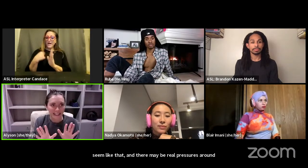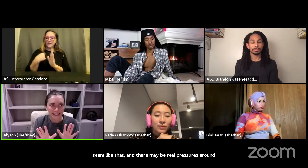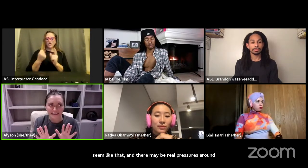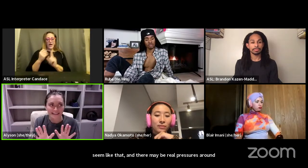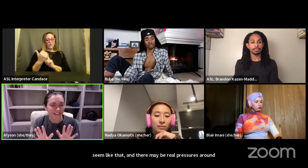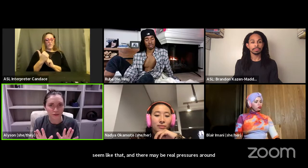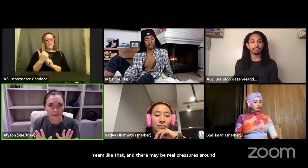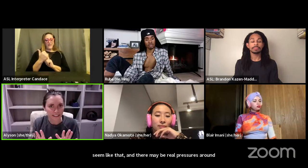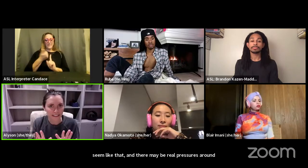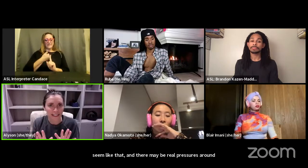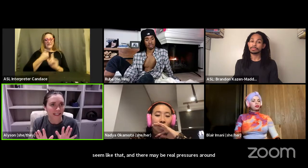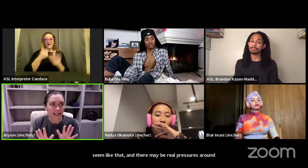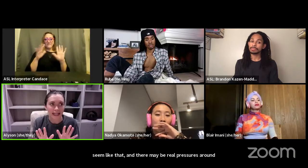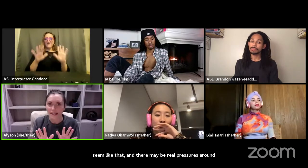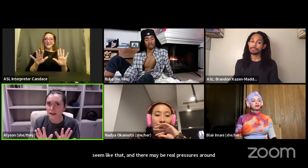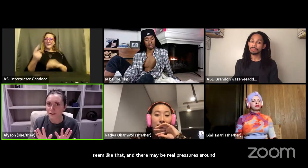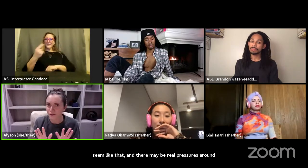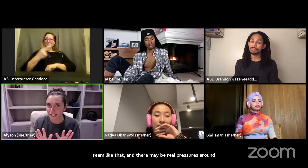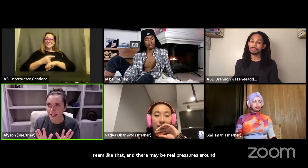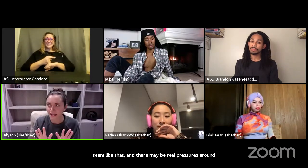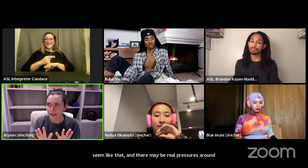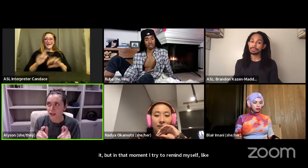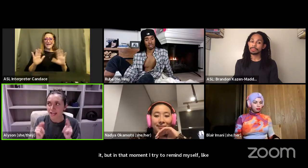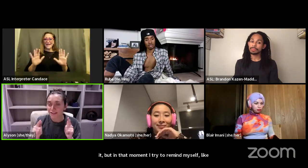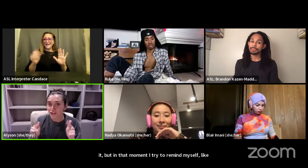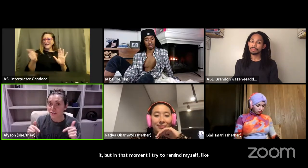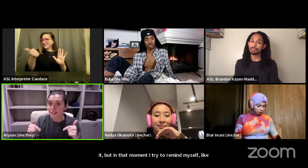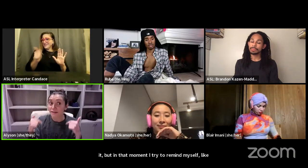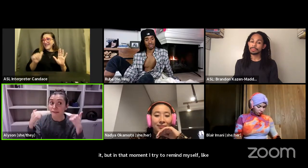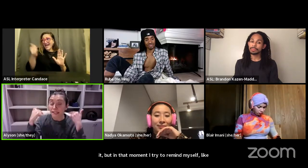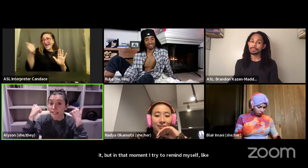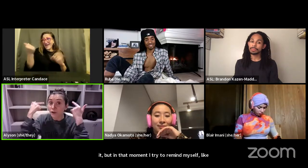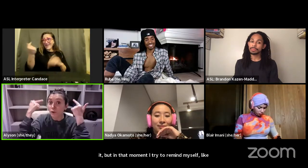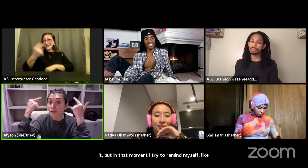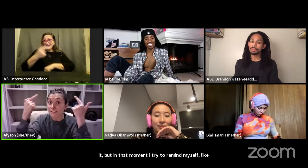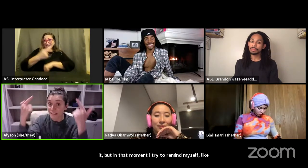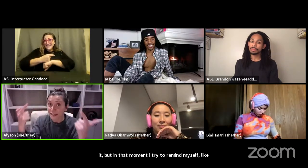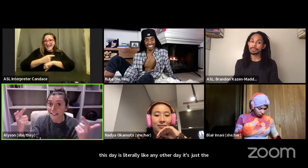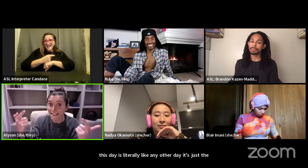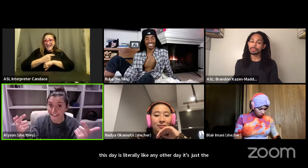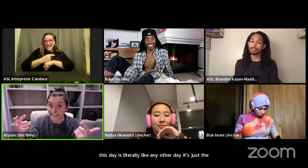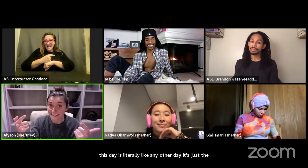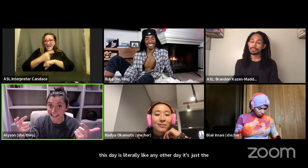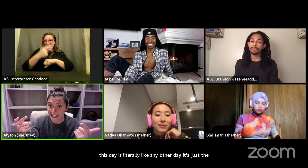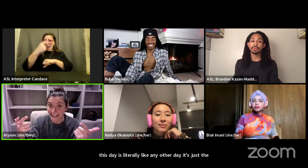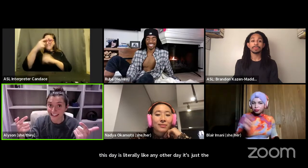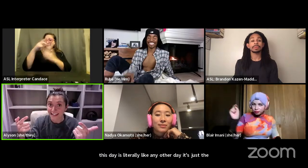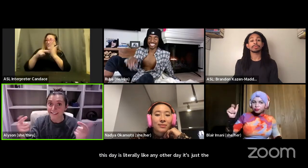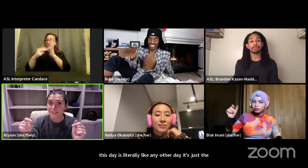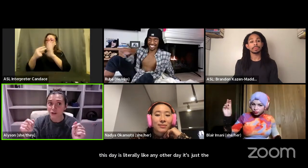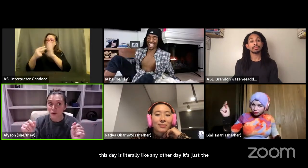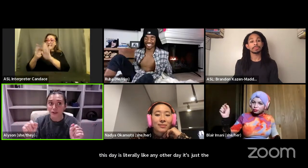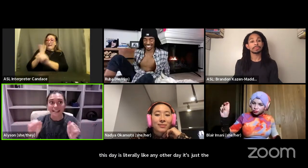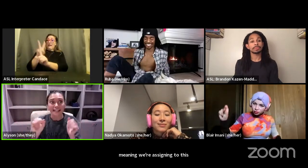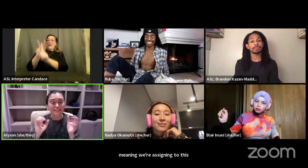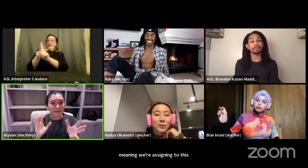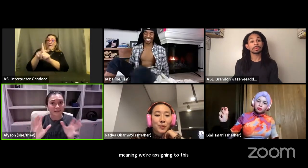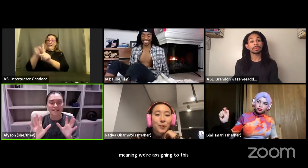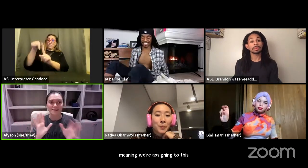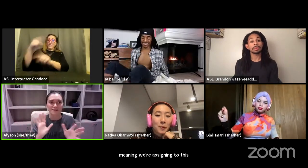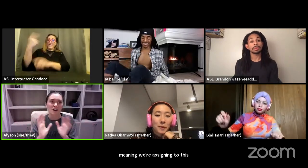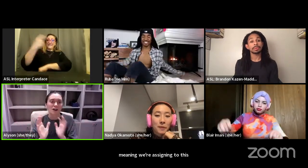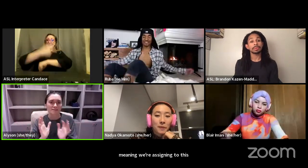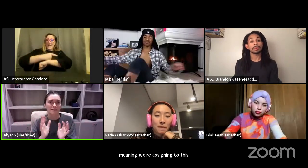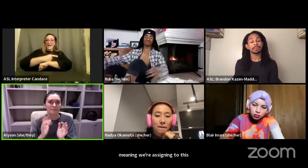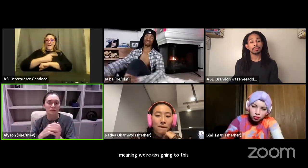this day is literally like any other day. It's just the meaning we're assigning to this day. So if